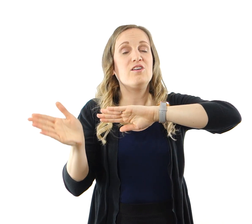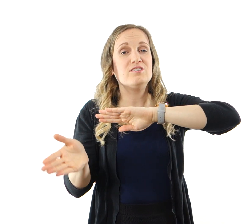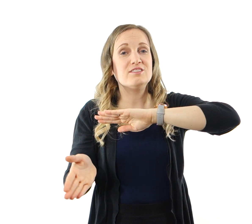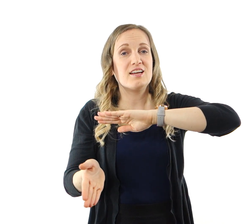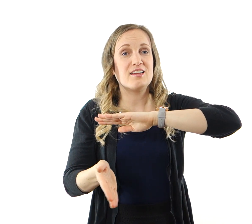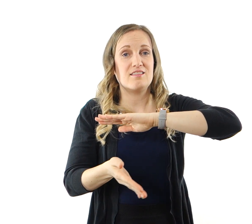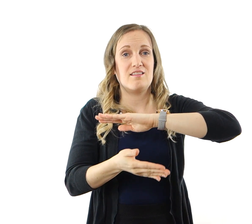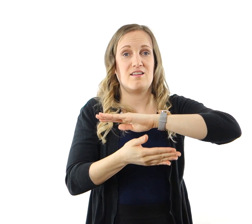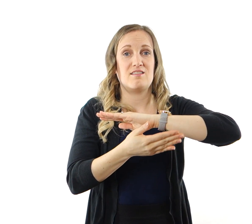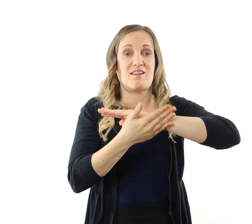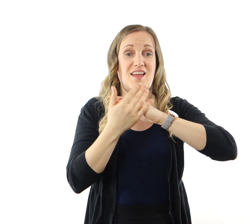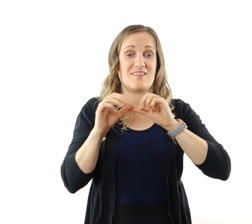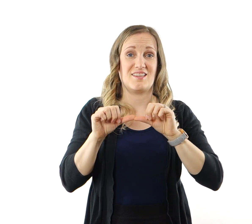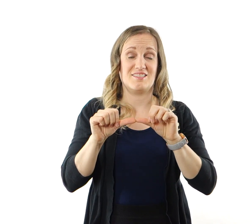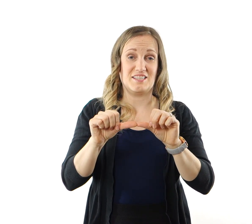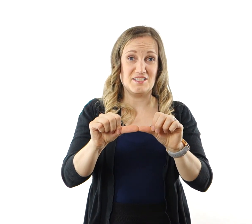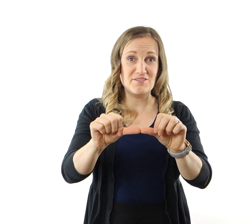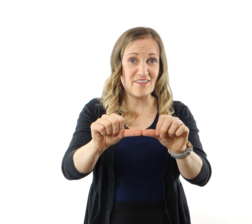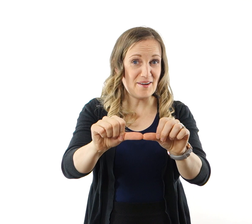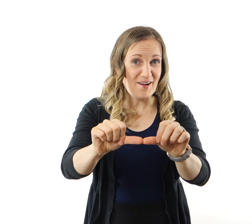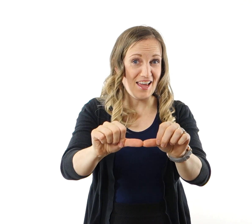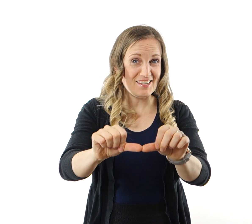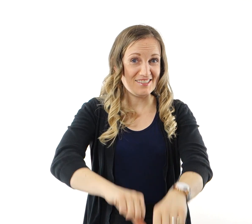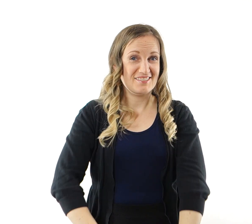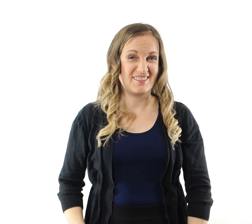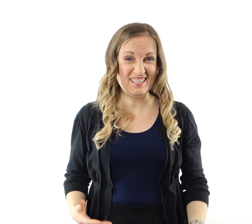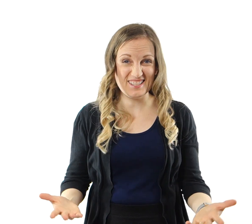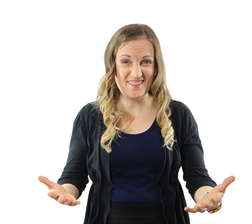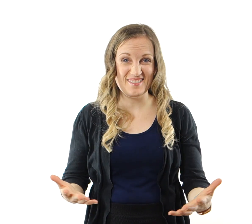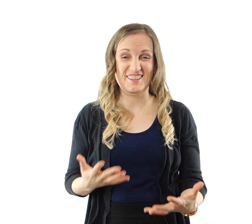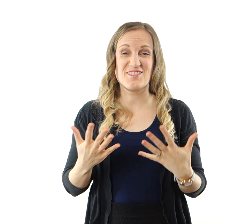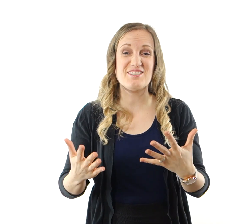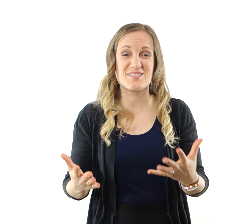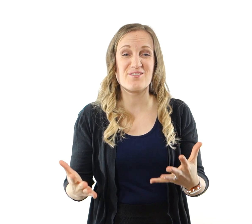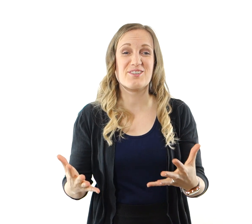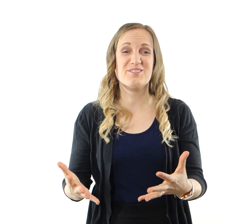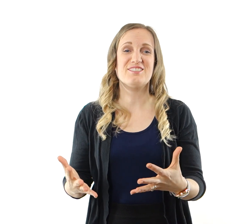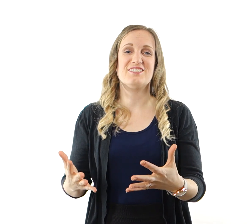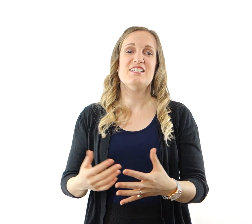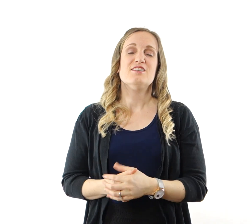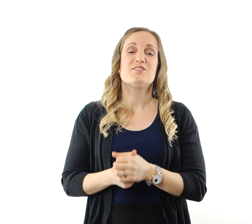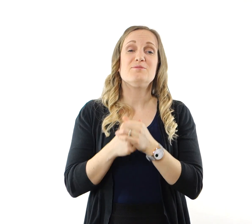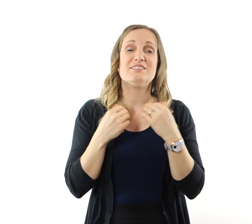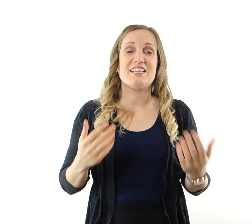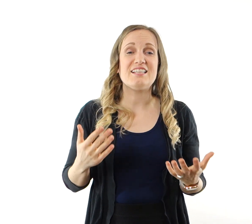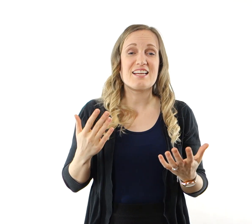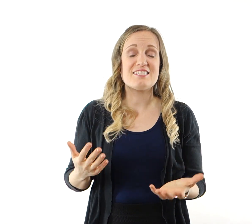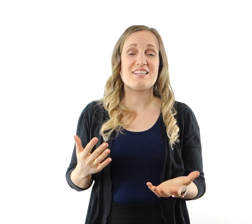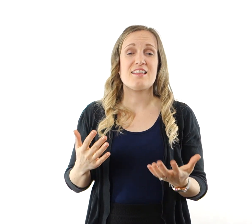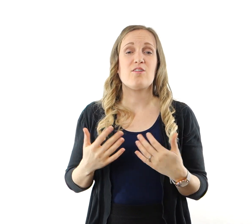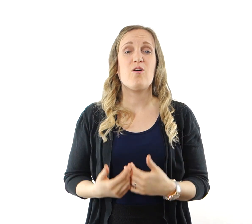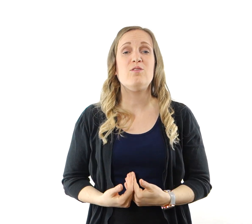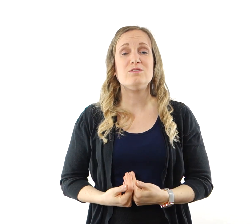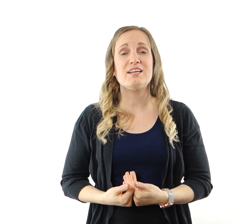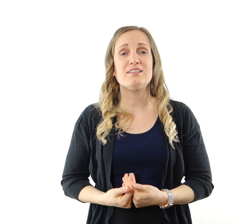all night long and continue that way? You think so? That'll be so cool. So will daylight stay the whole night